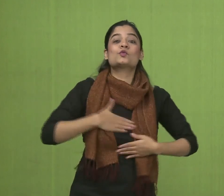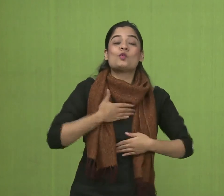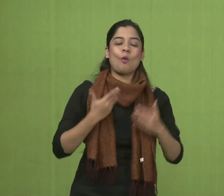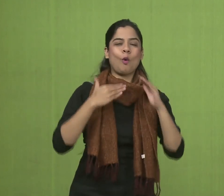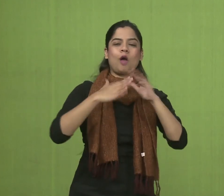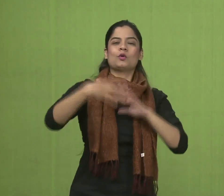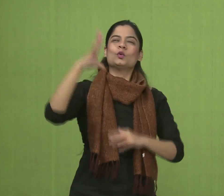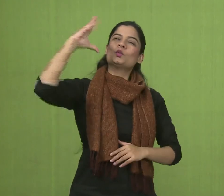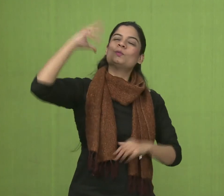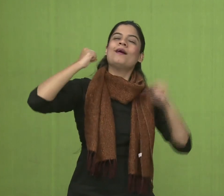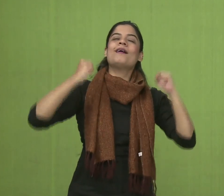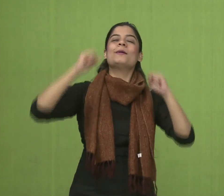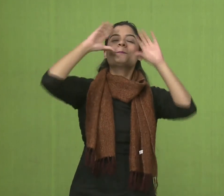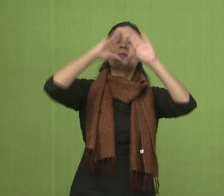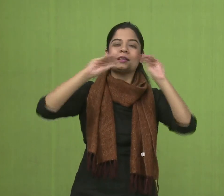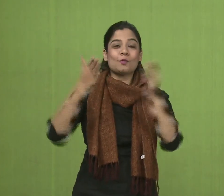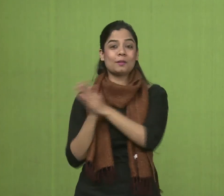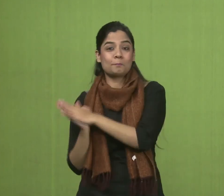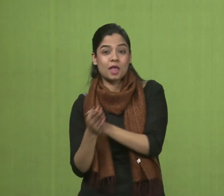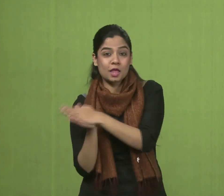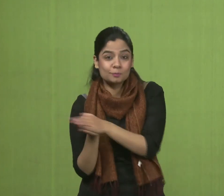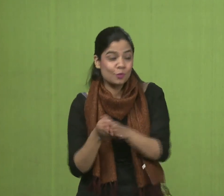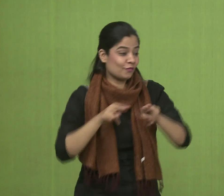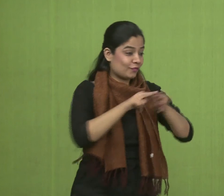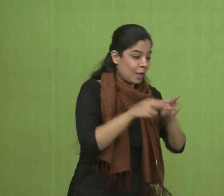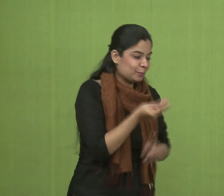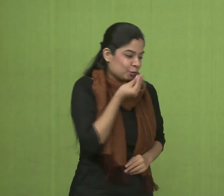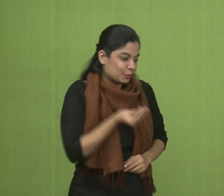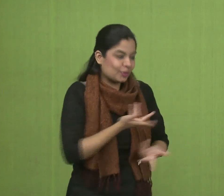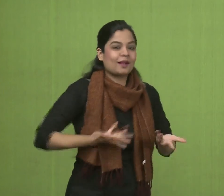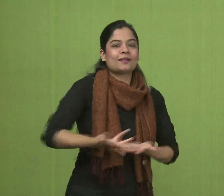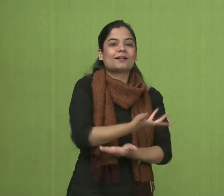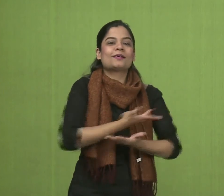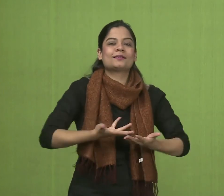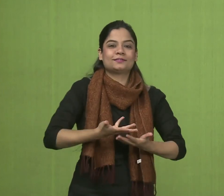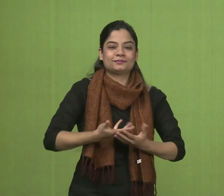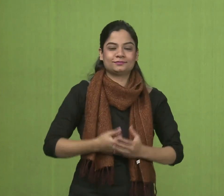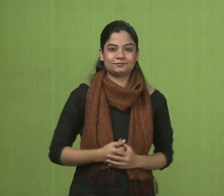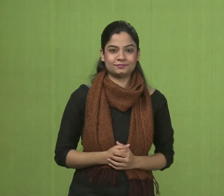Entertaining, going out in the sun and sitting together, playing cricket outside, having a small picnic.